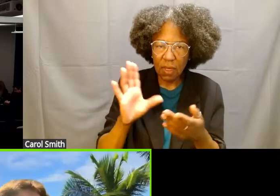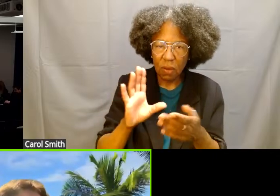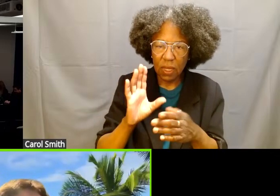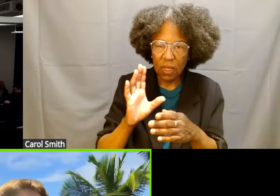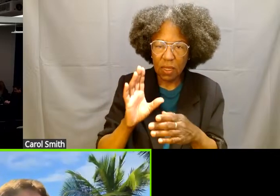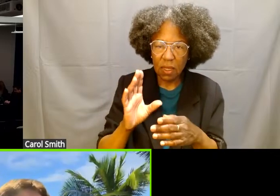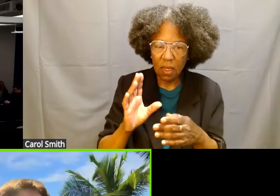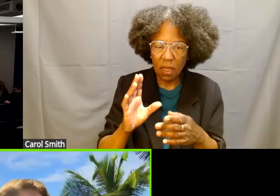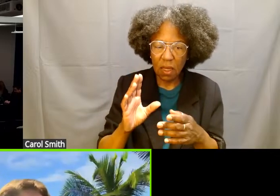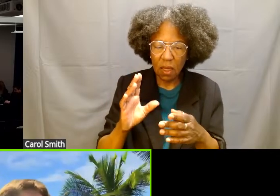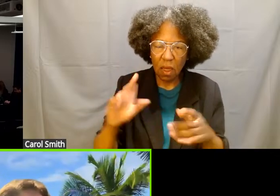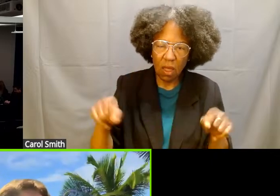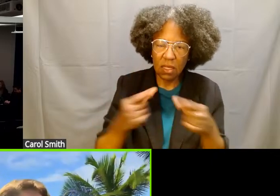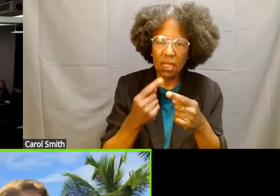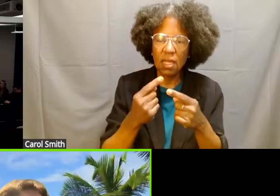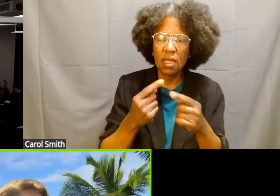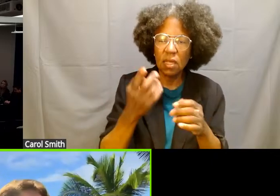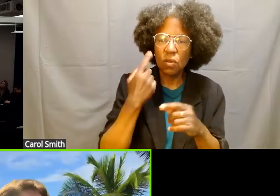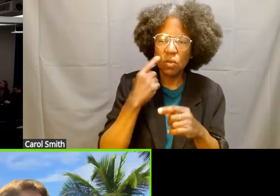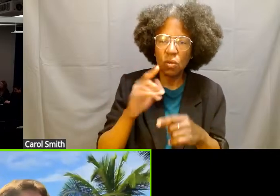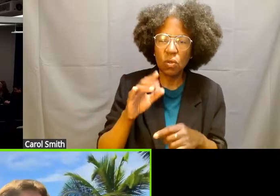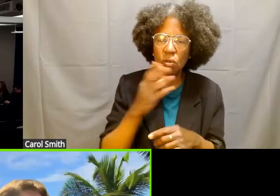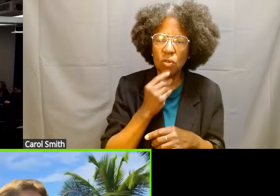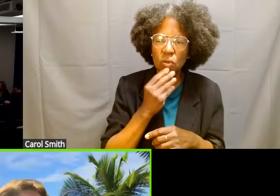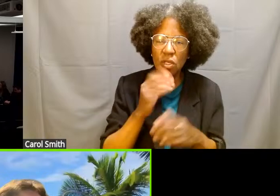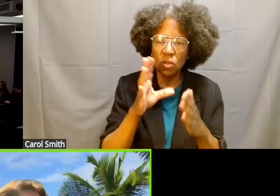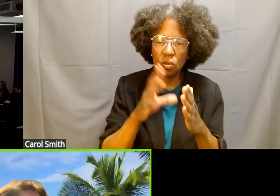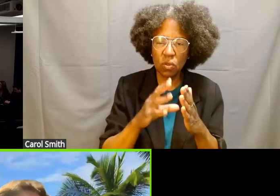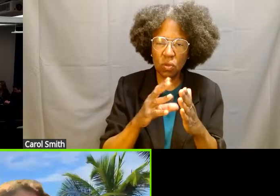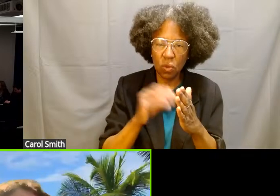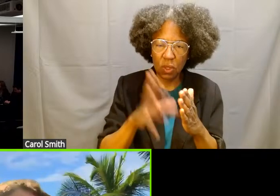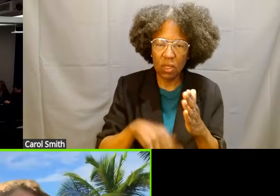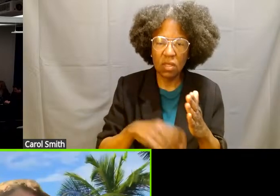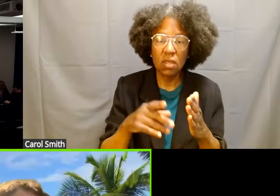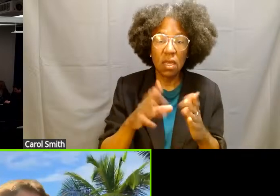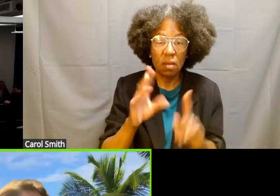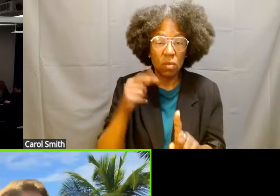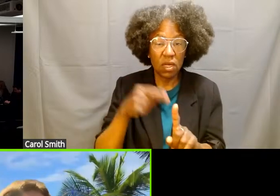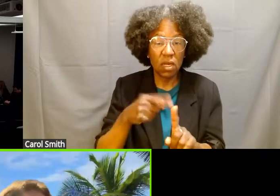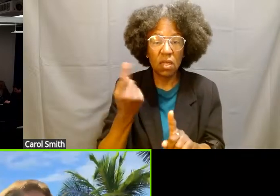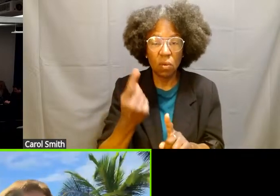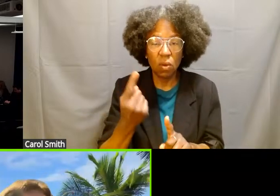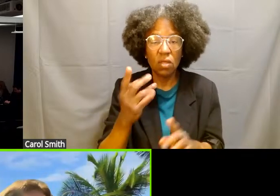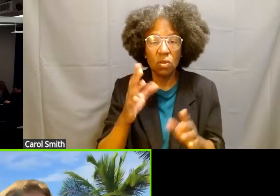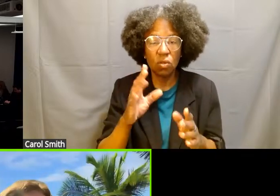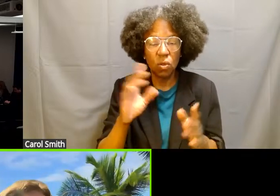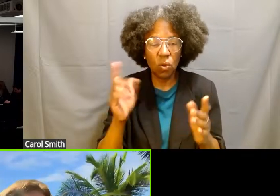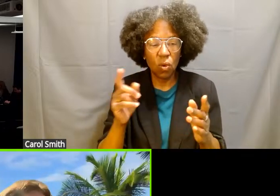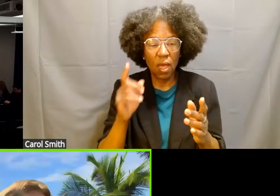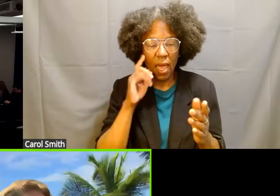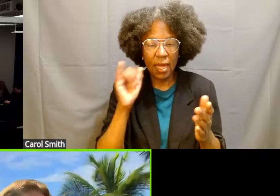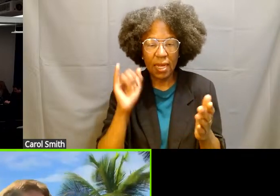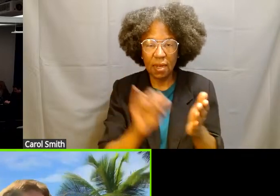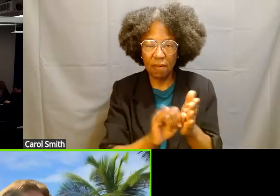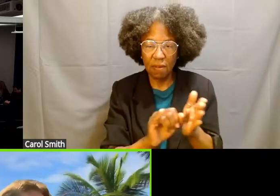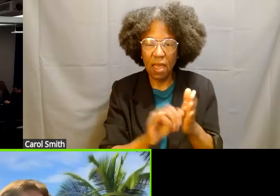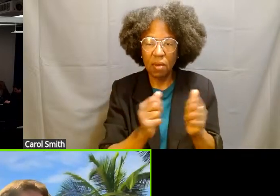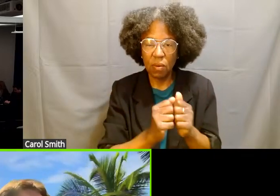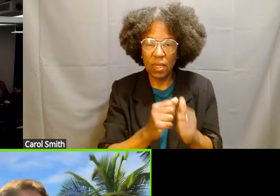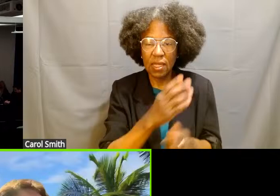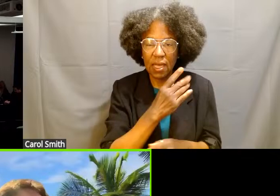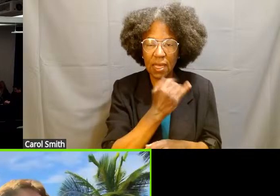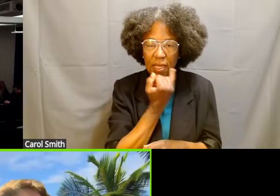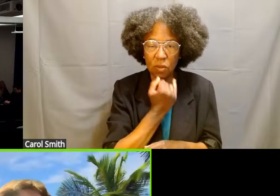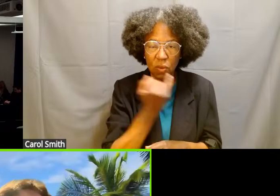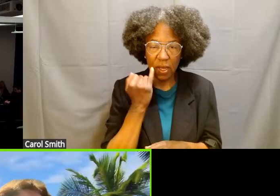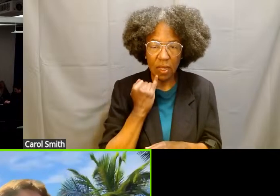students, particularly those who identify with Israel. While ethnic studies has